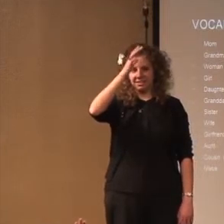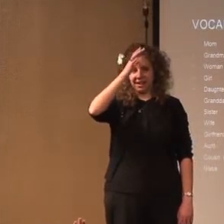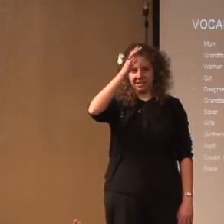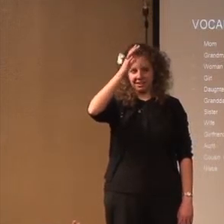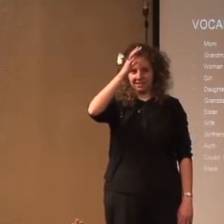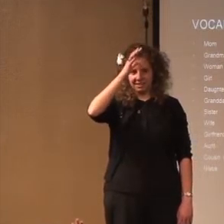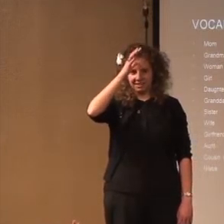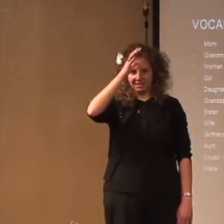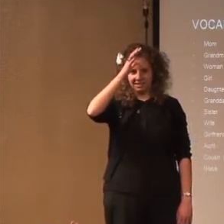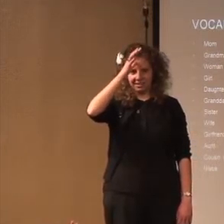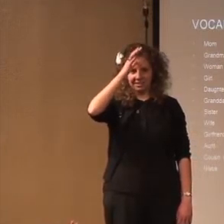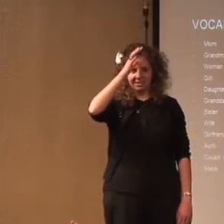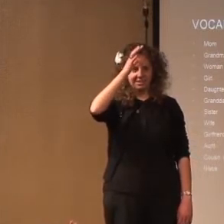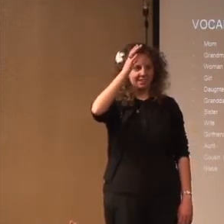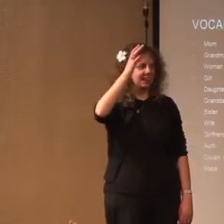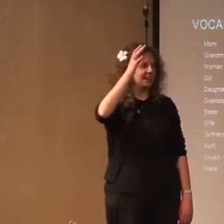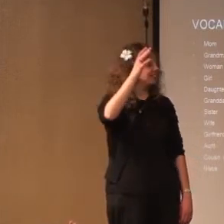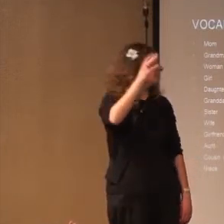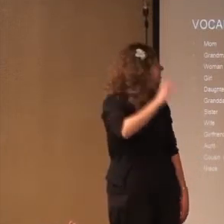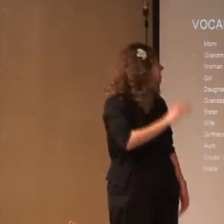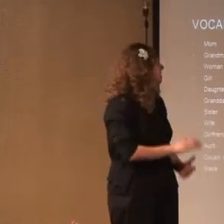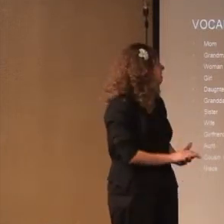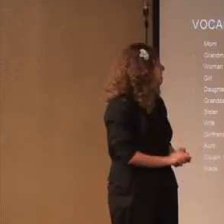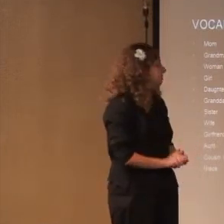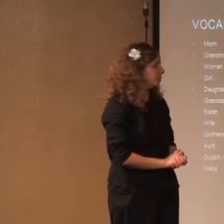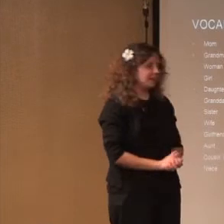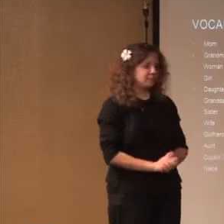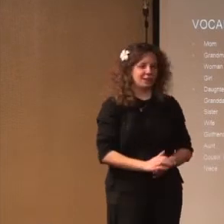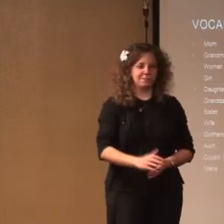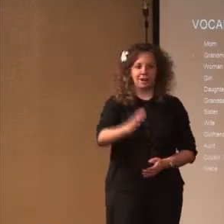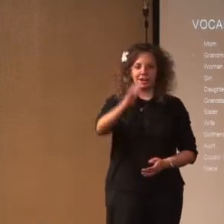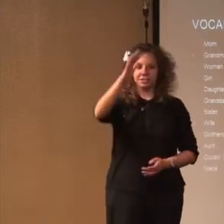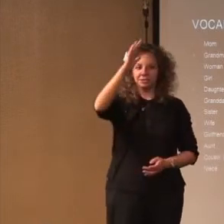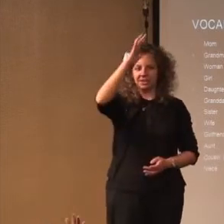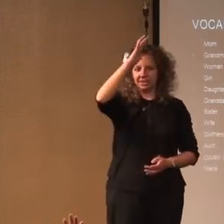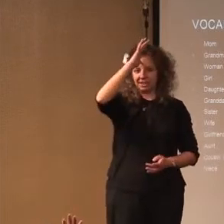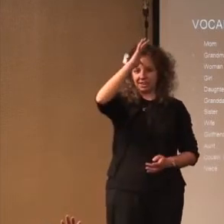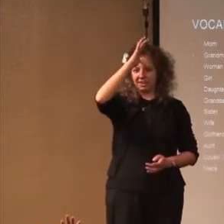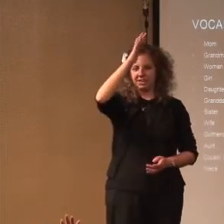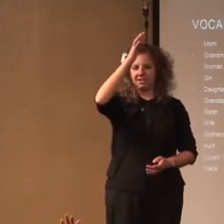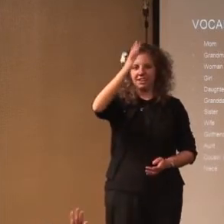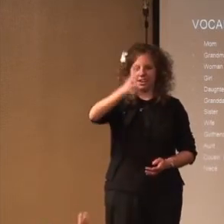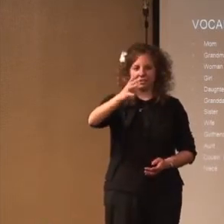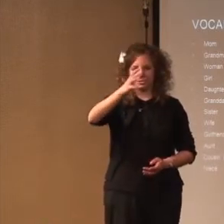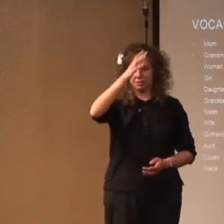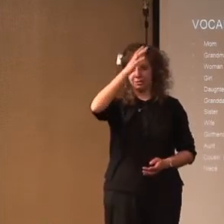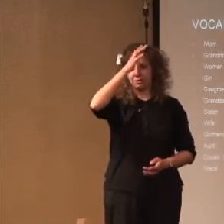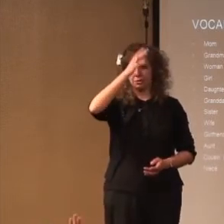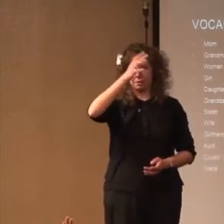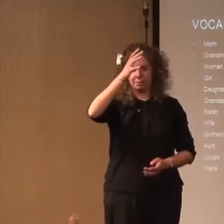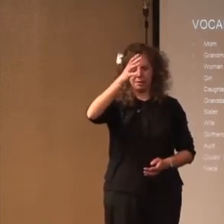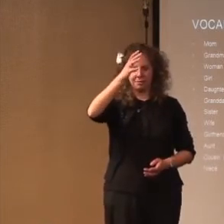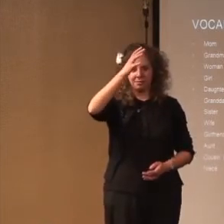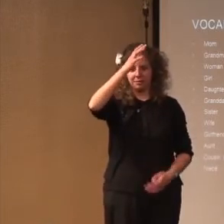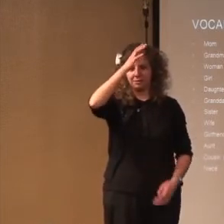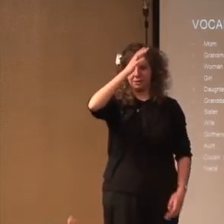Dad. Okay. We have grandpa. So here, out. So grandpa.